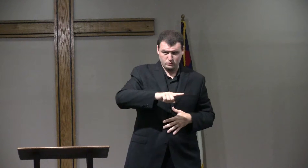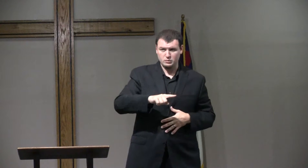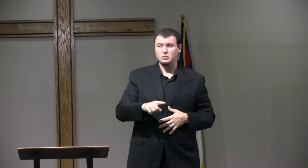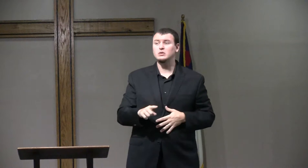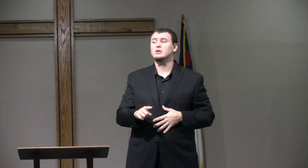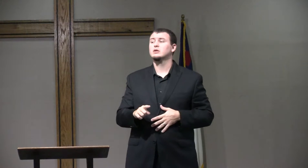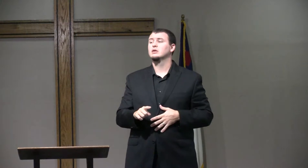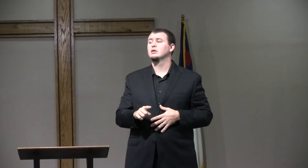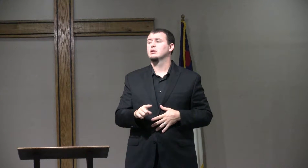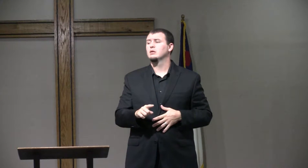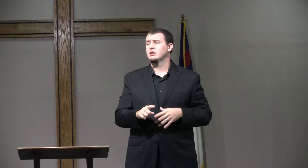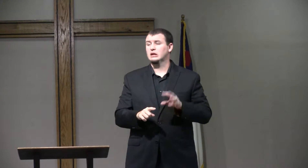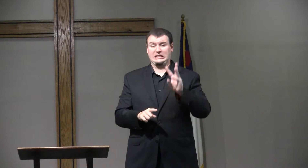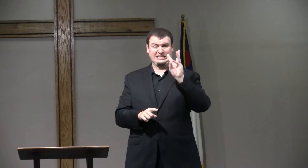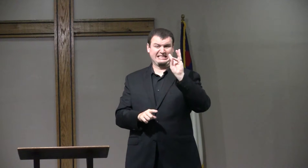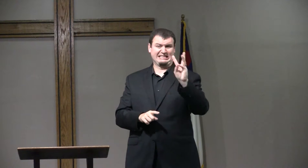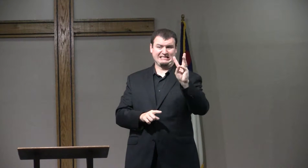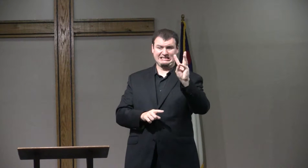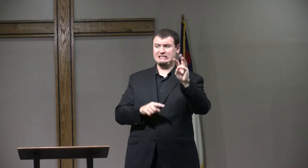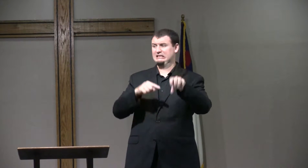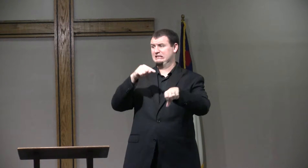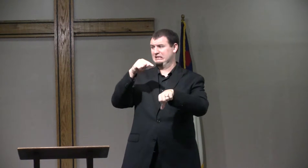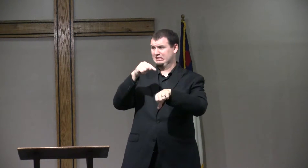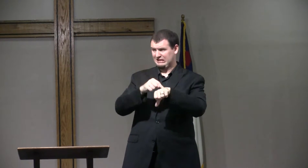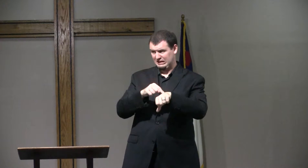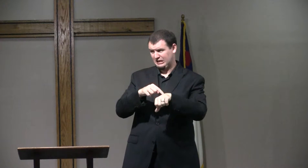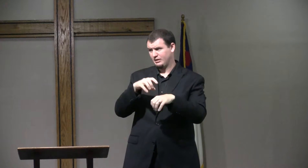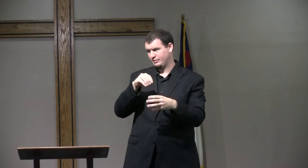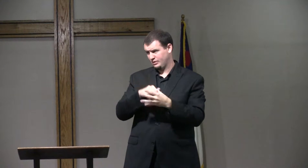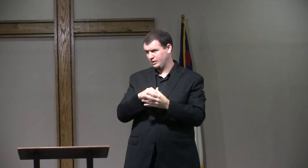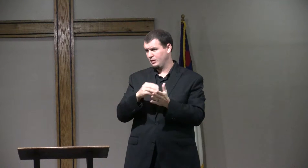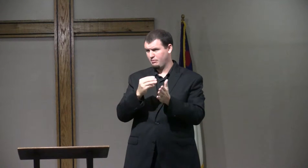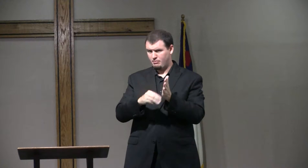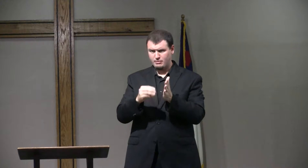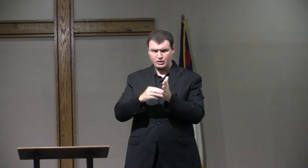is, but I say unto you.